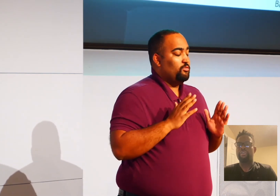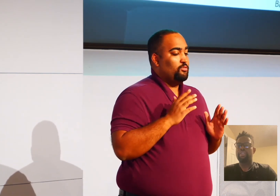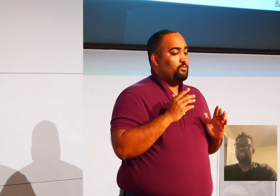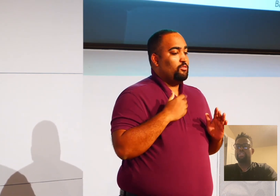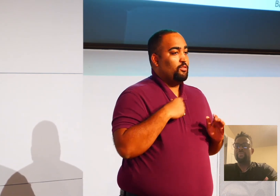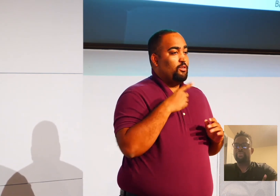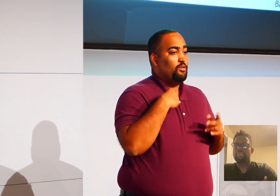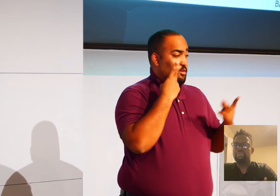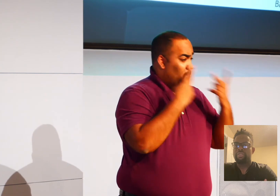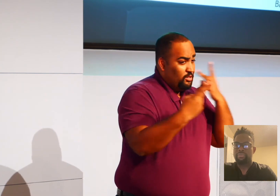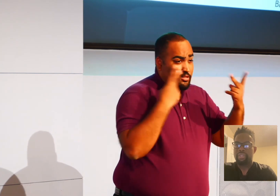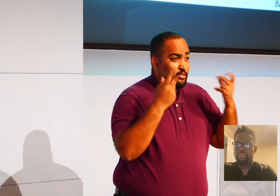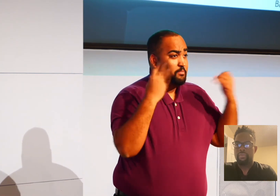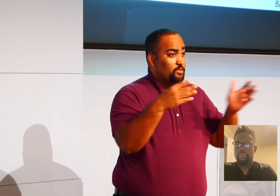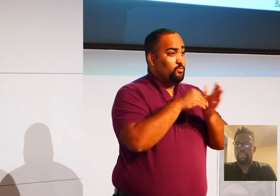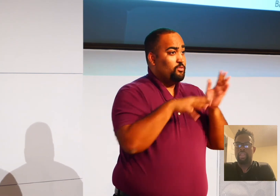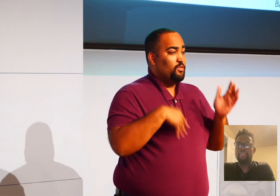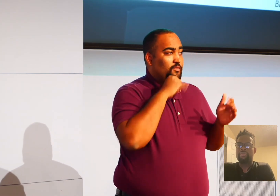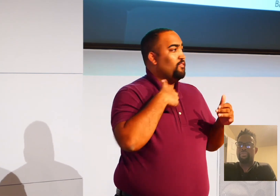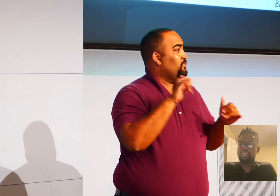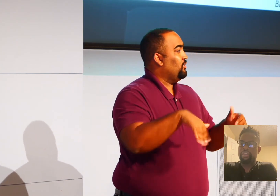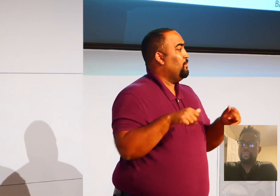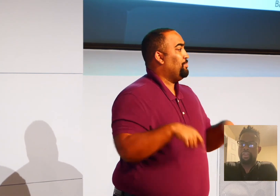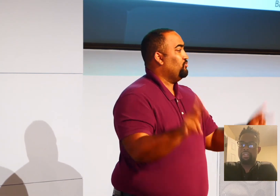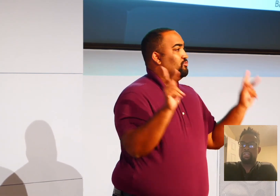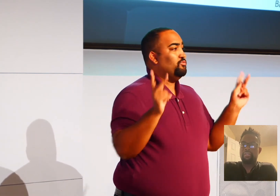the same opportunity as me, and this really affects